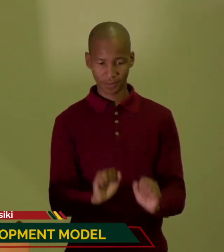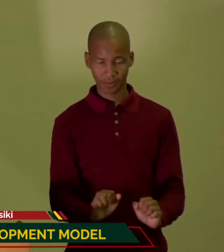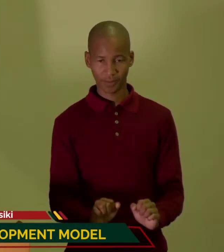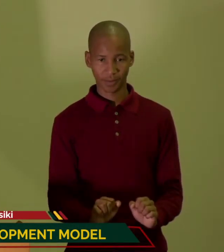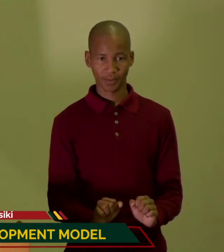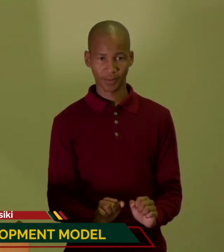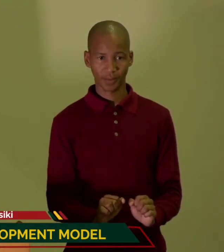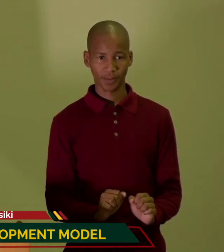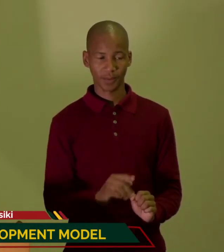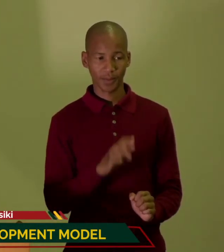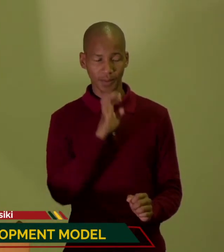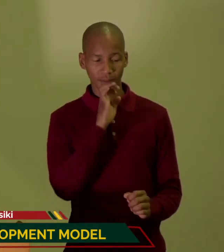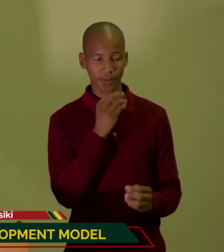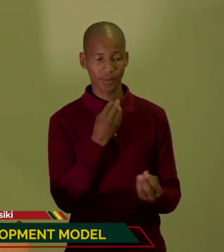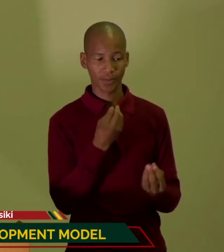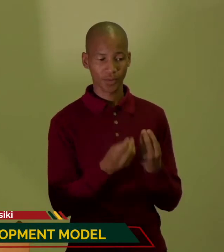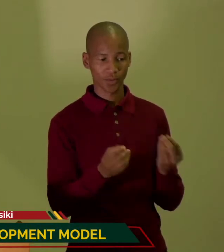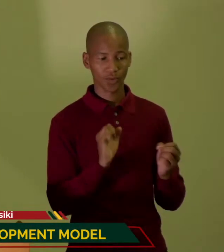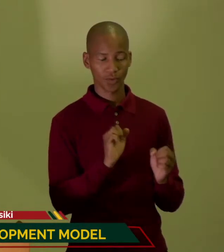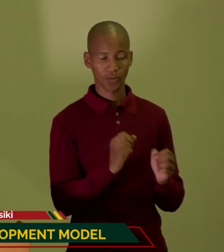bantwana bomgquba,